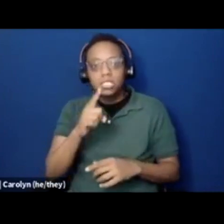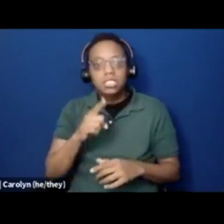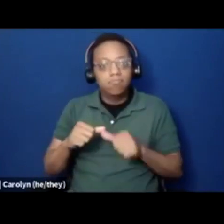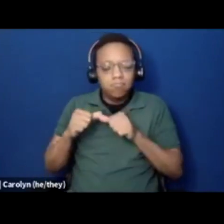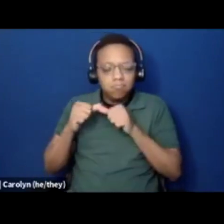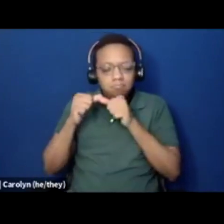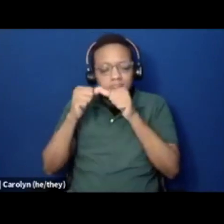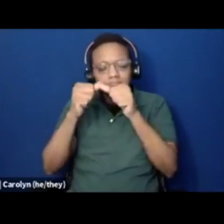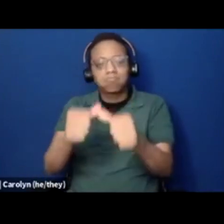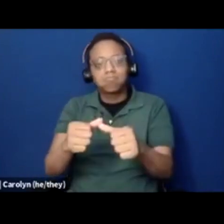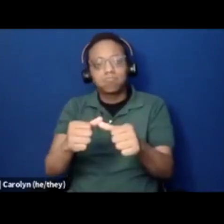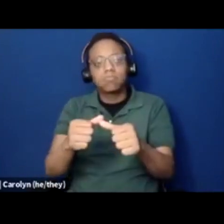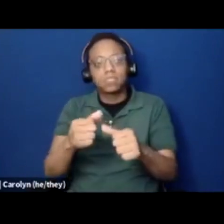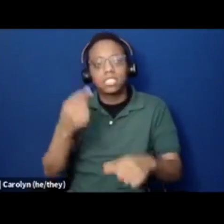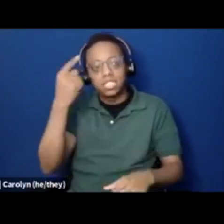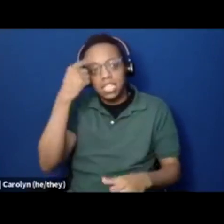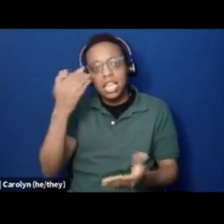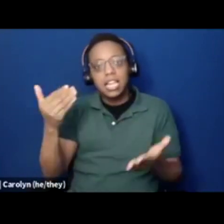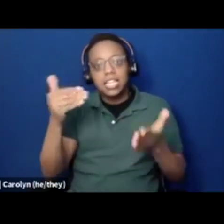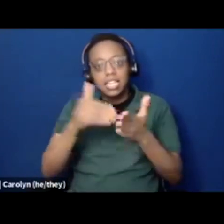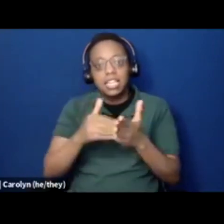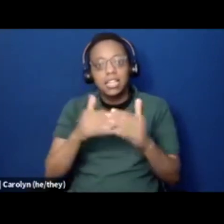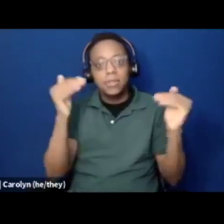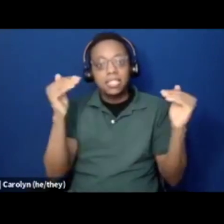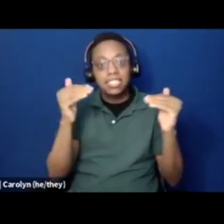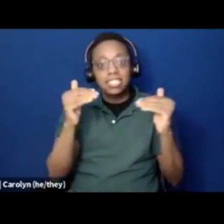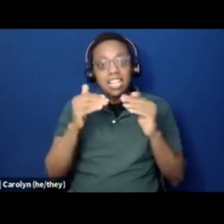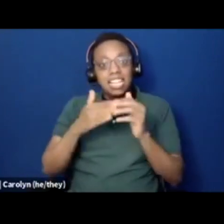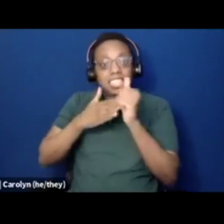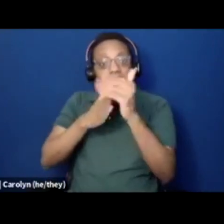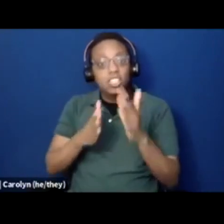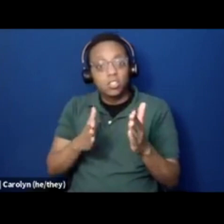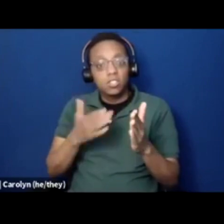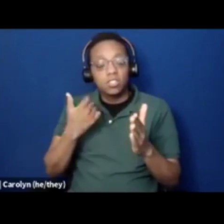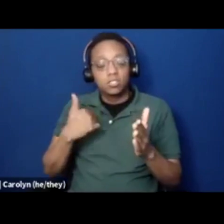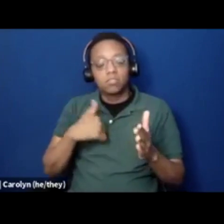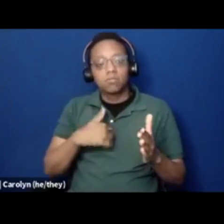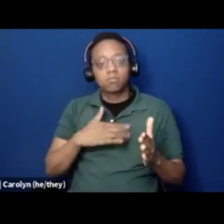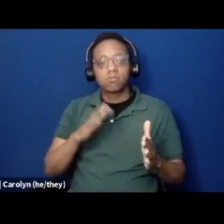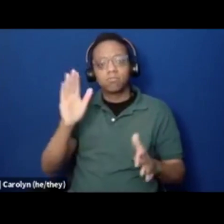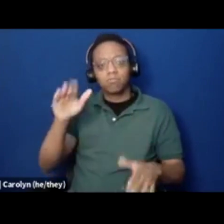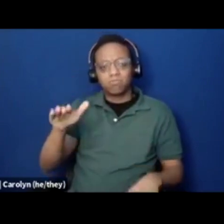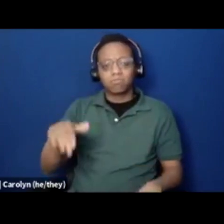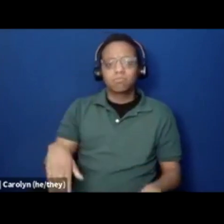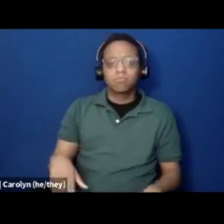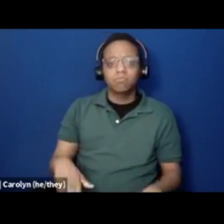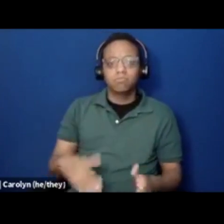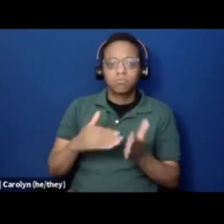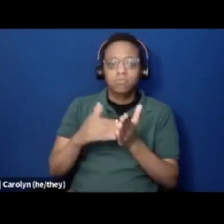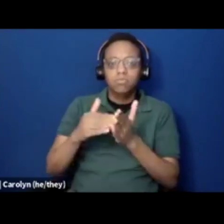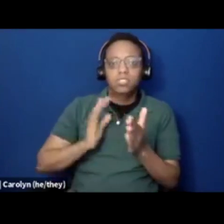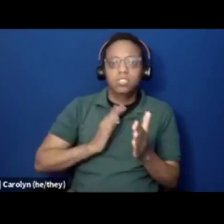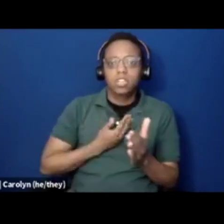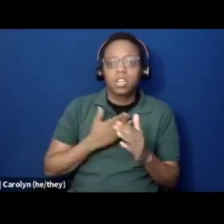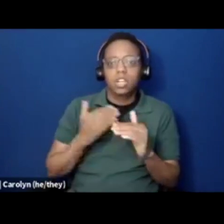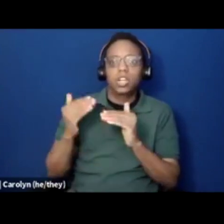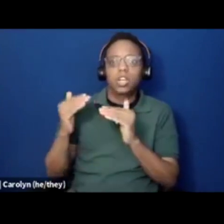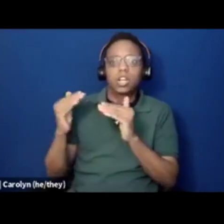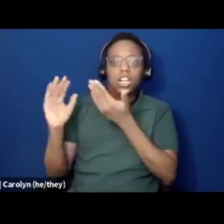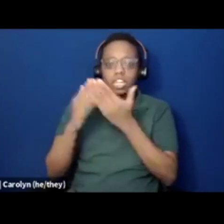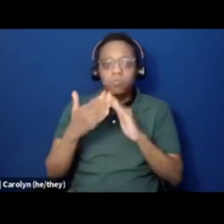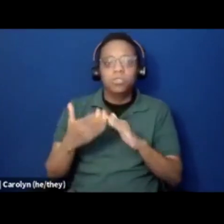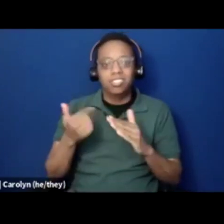said, again, I think the biggest thing as leaders, I think that's where the leaders have to come in, where, you know, a lot of times our community, we get very